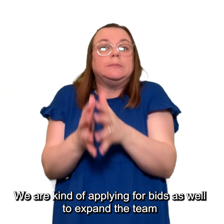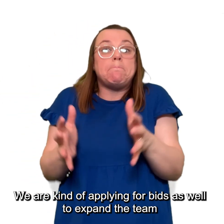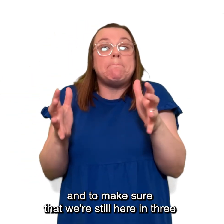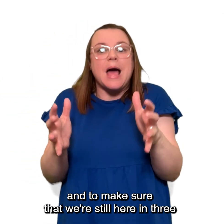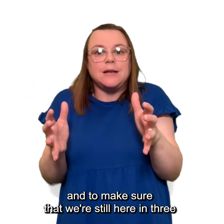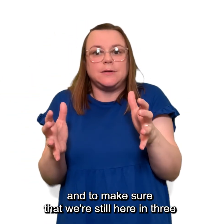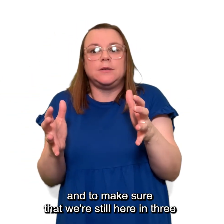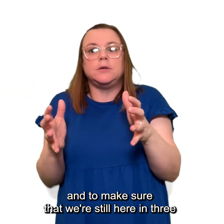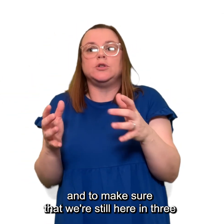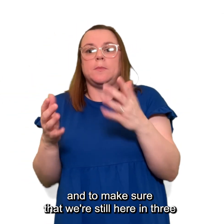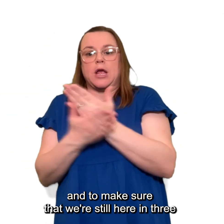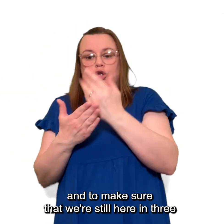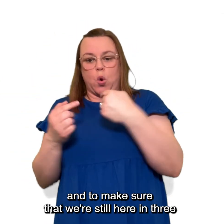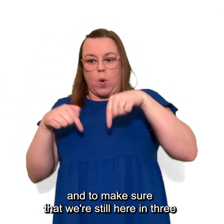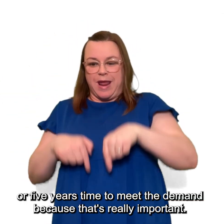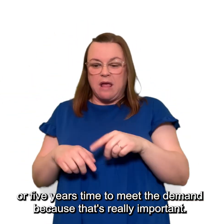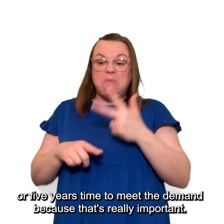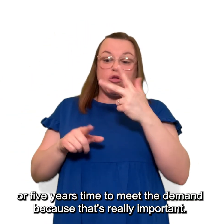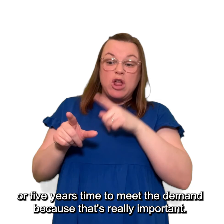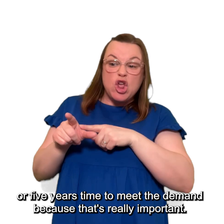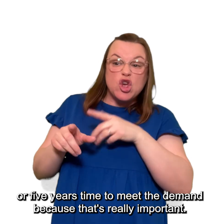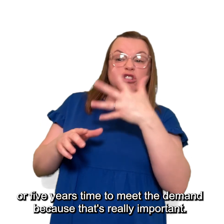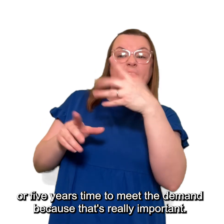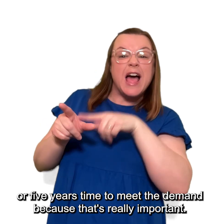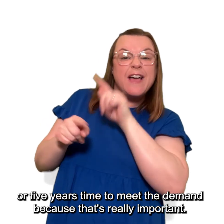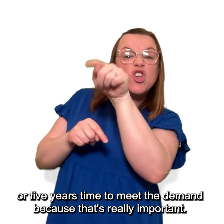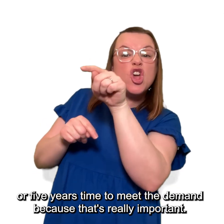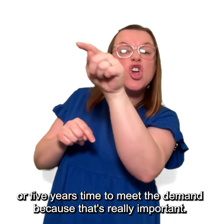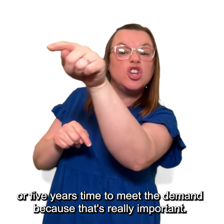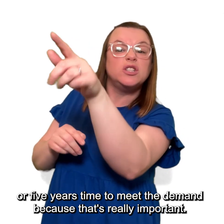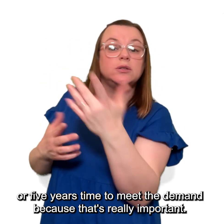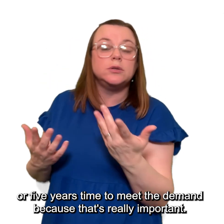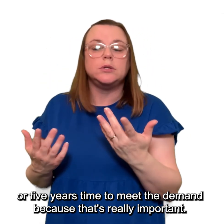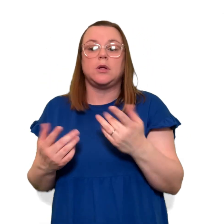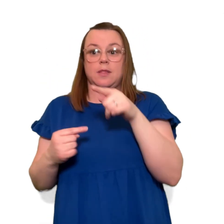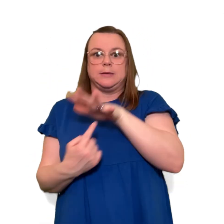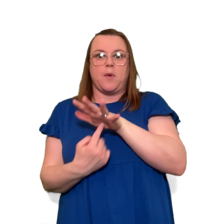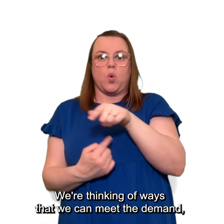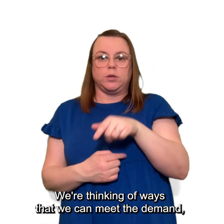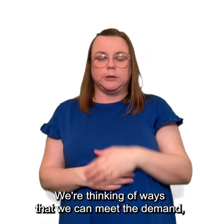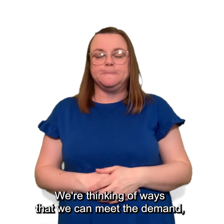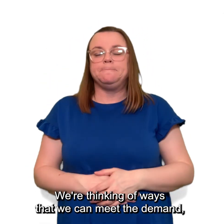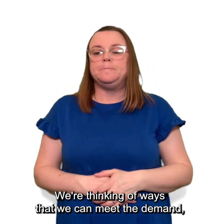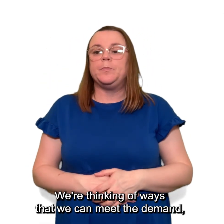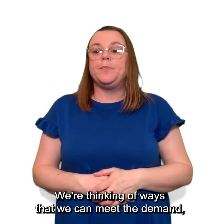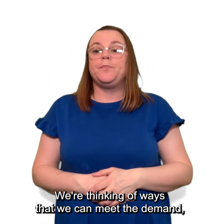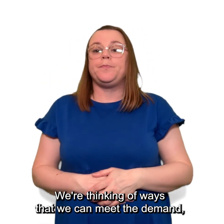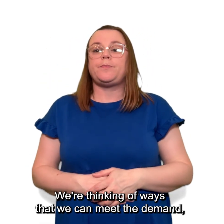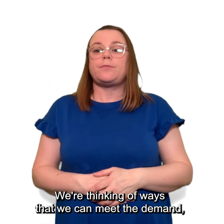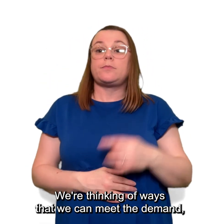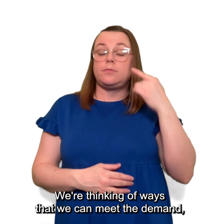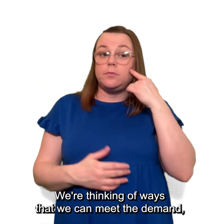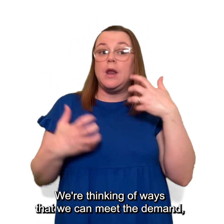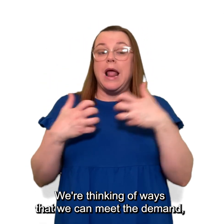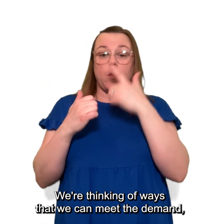expand the team and to make sure that we're still here in 3-5 years' time to meet the demand, because that's really important. We're thinking of ways that